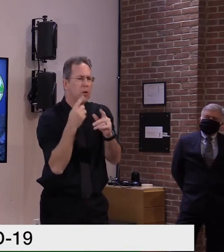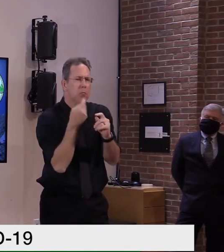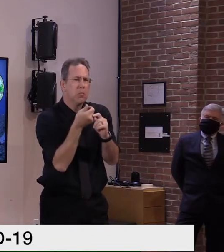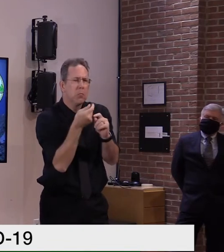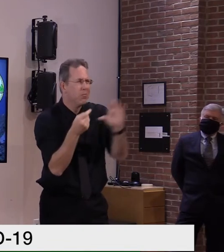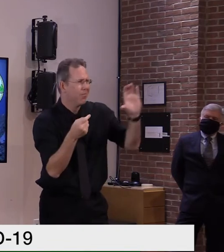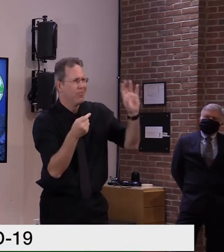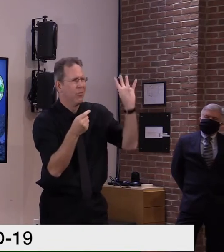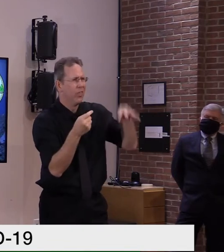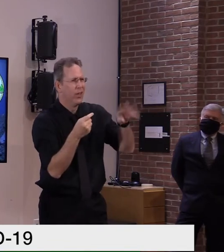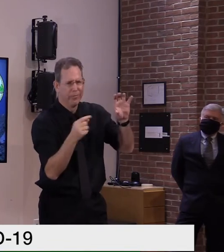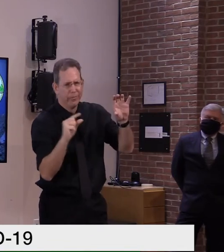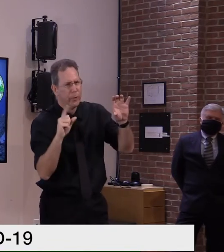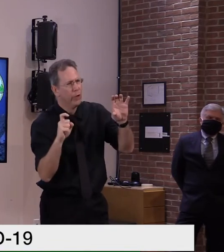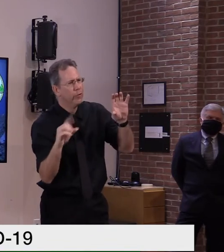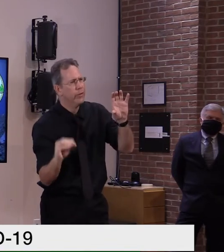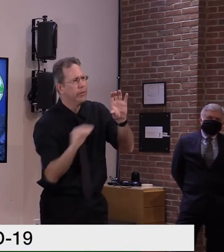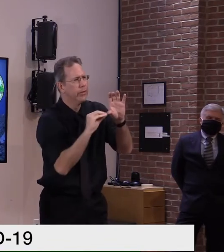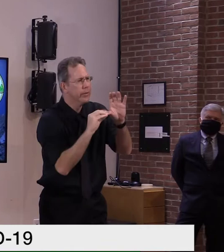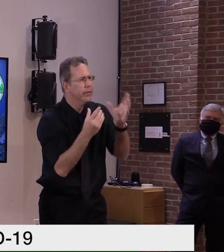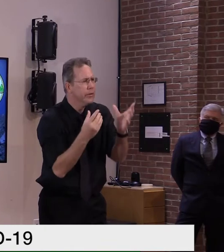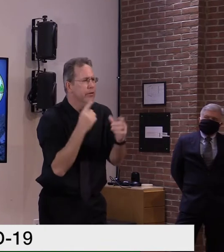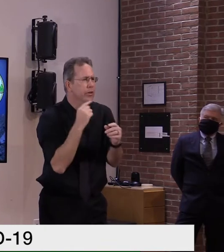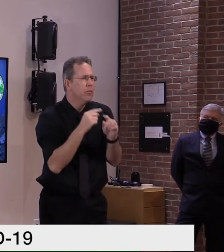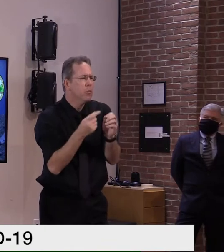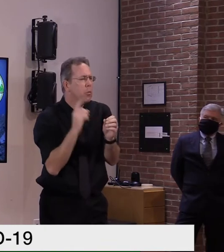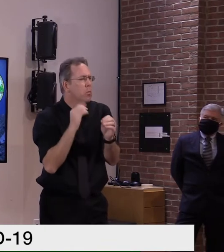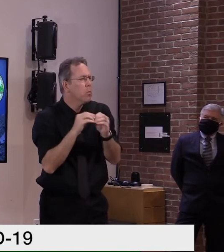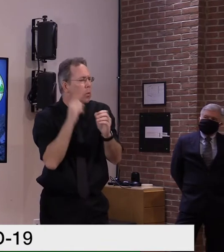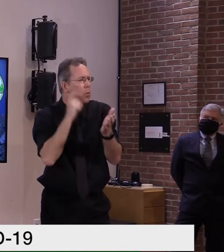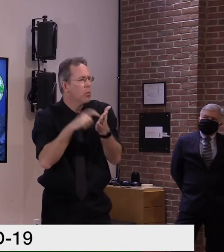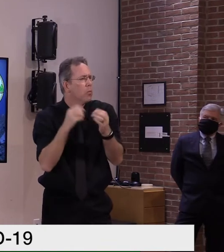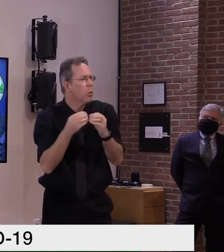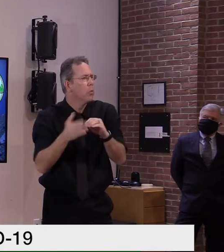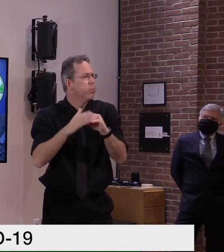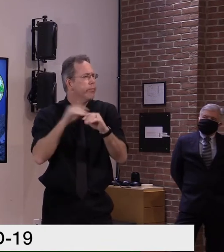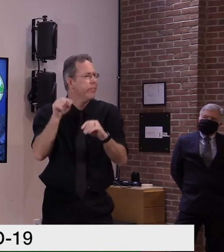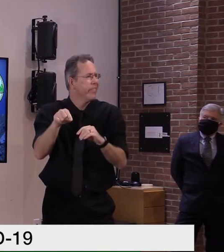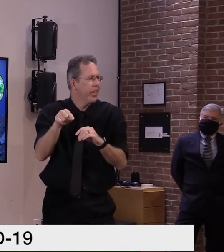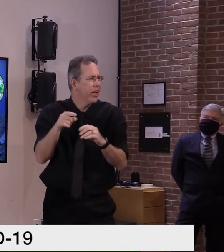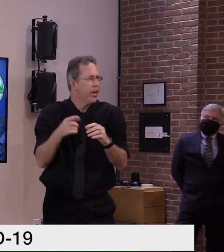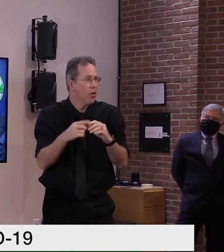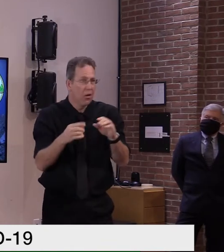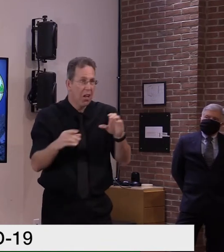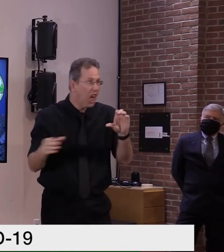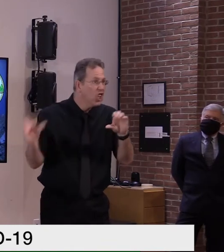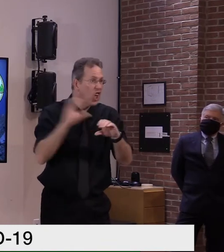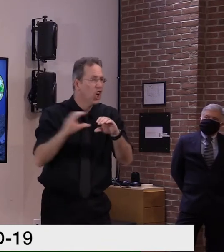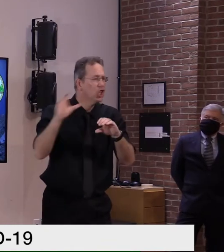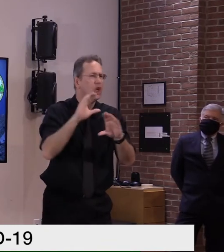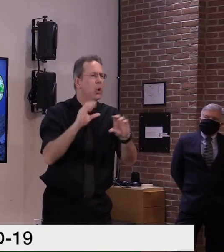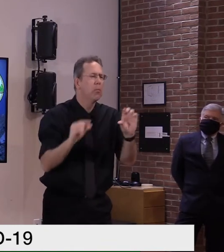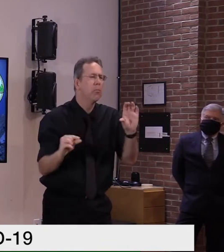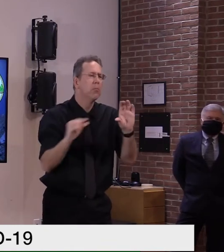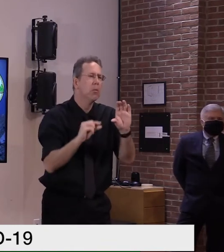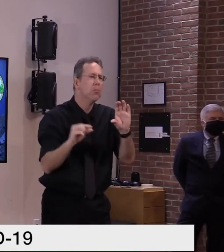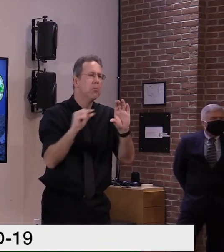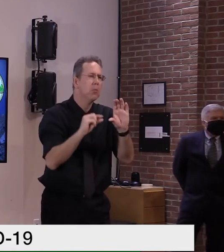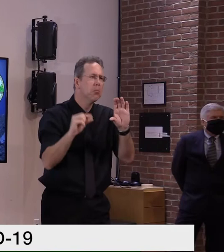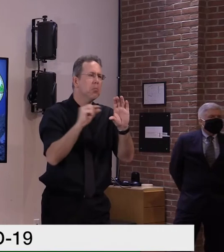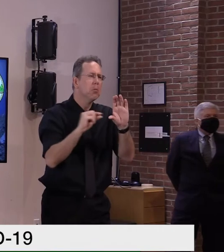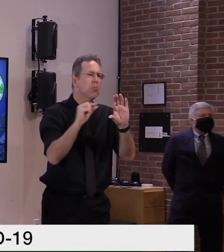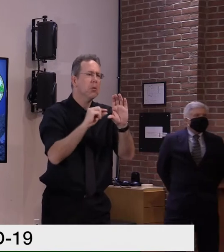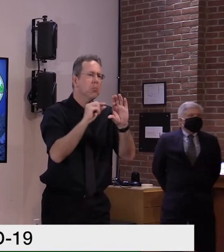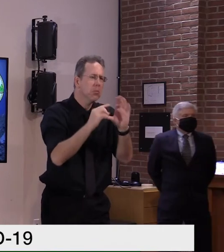be leaps and bounds more. So we really haven't been, you know, we're not uncovering a treasure trove